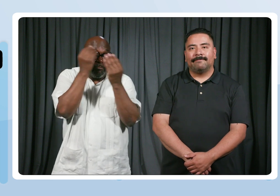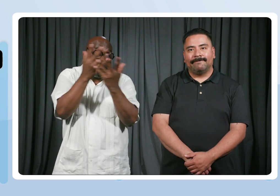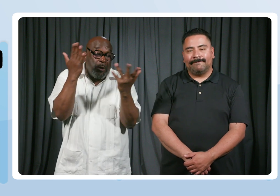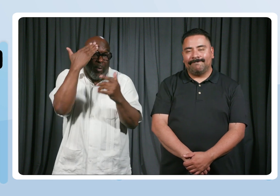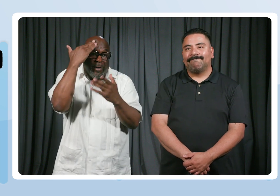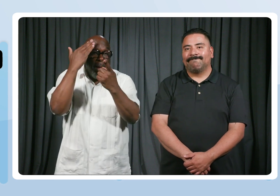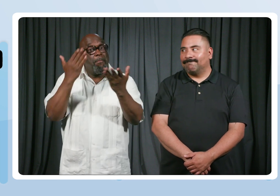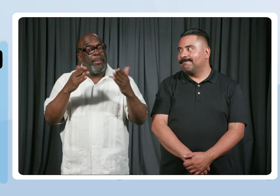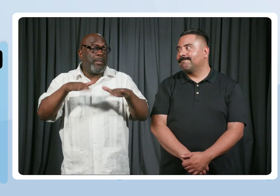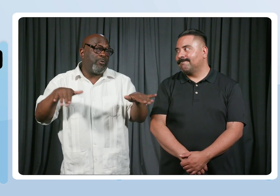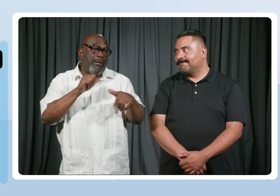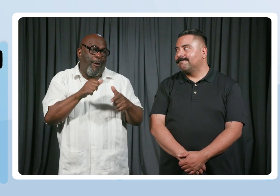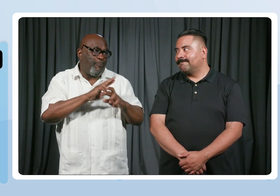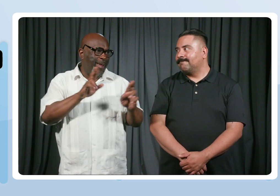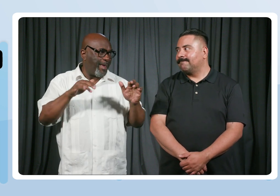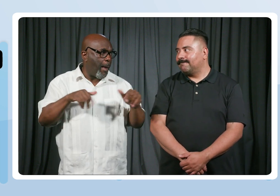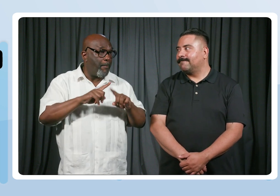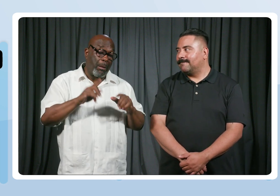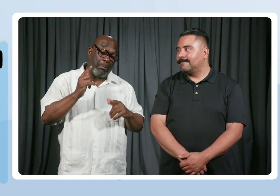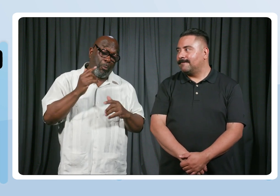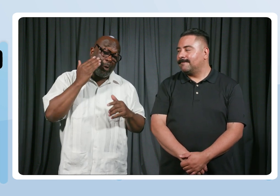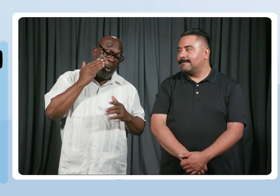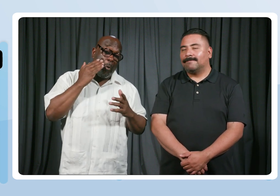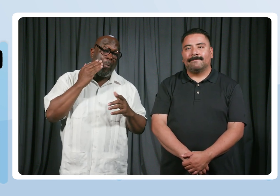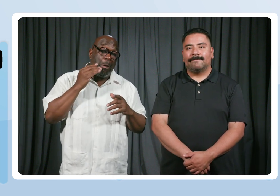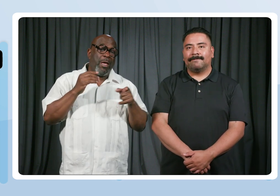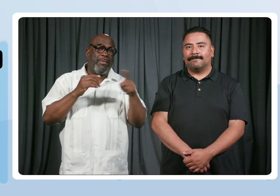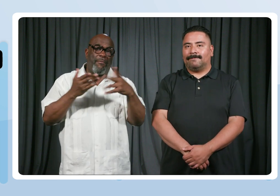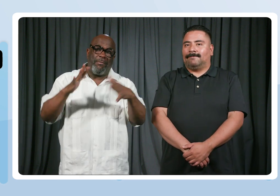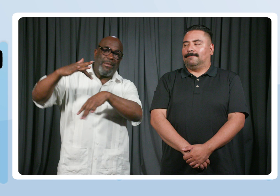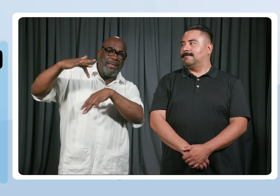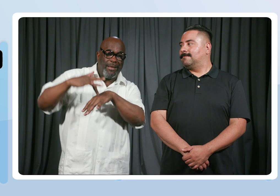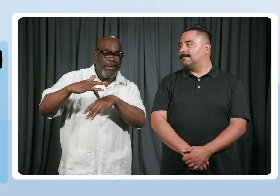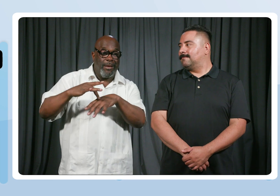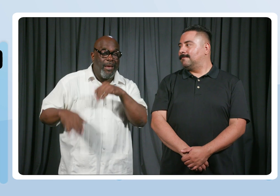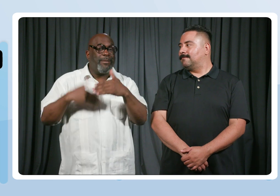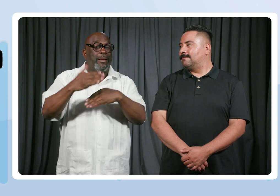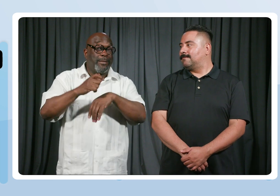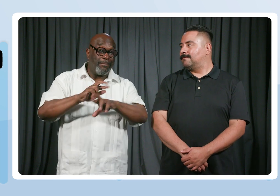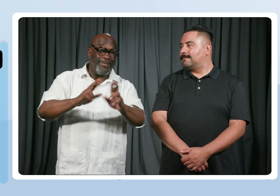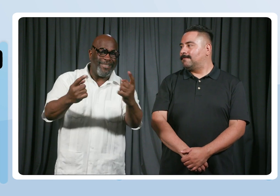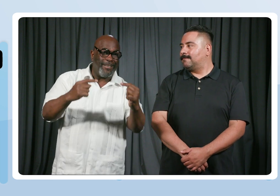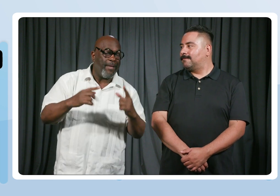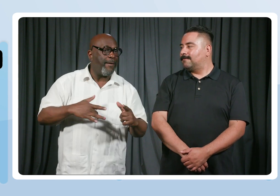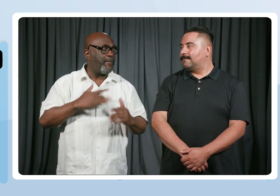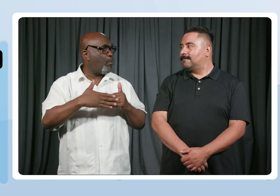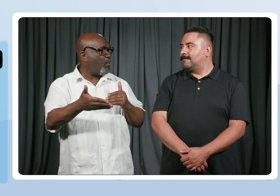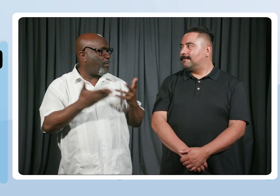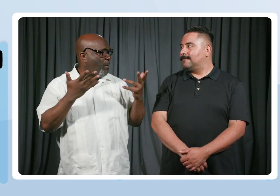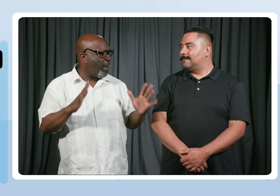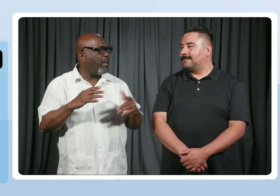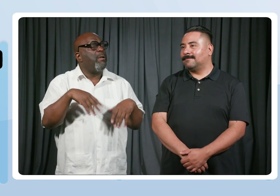not be ready yet, but at some point it's something that, you know, a space that they've been to, they feel welcome. Yeah. What's a highlight of your